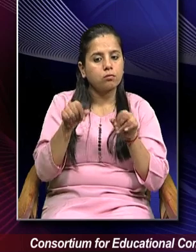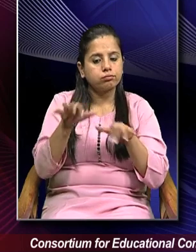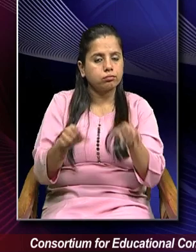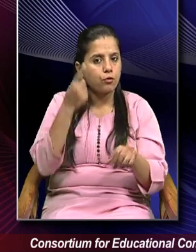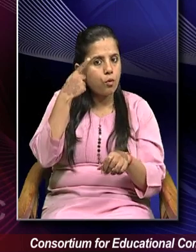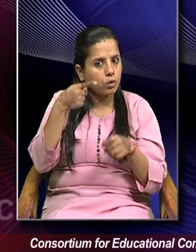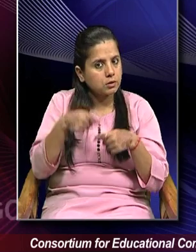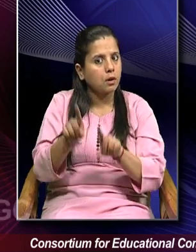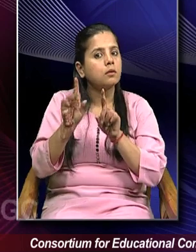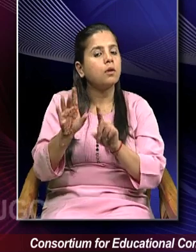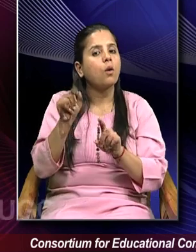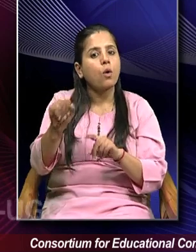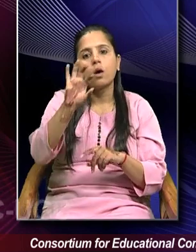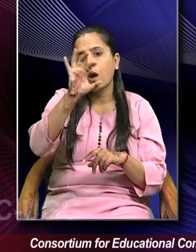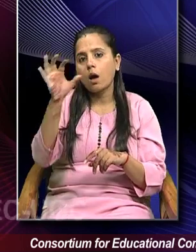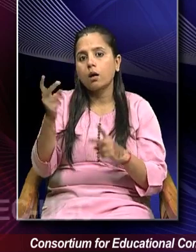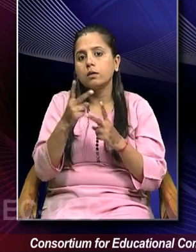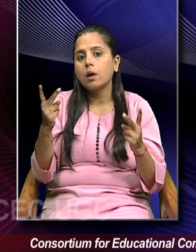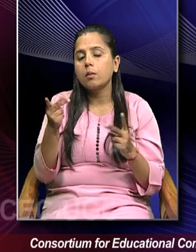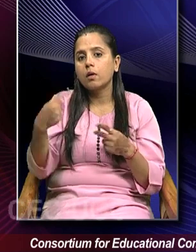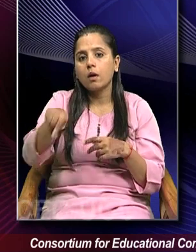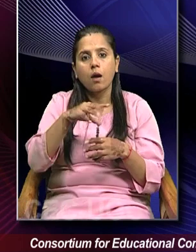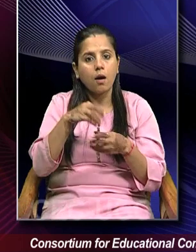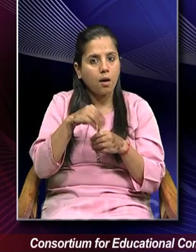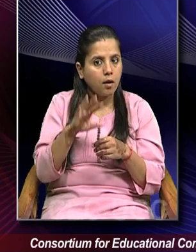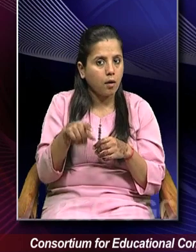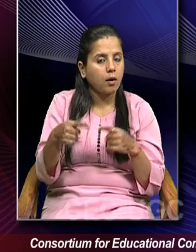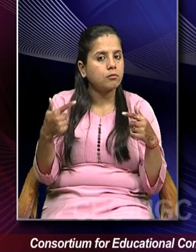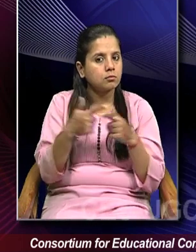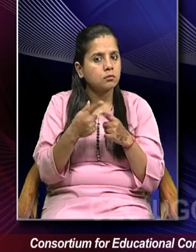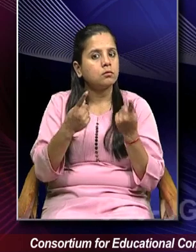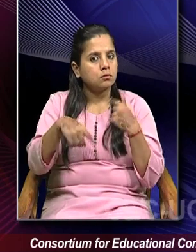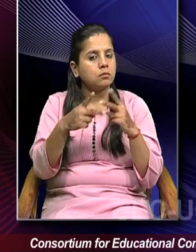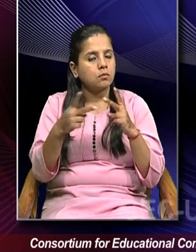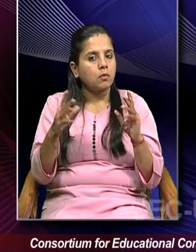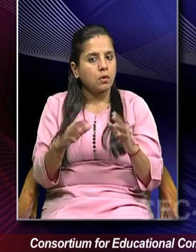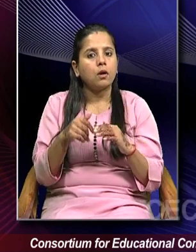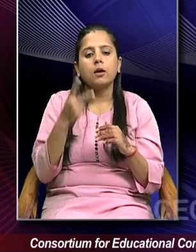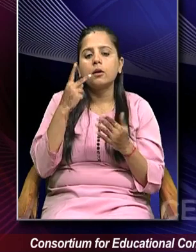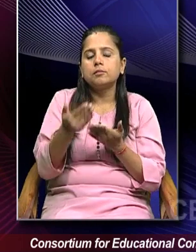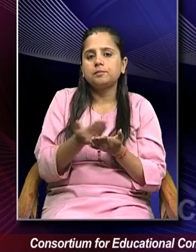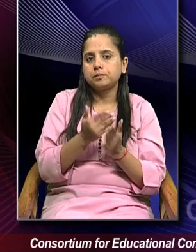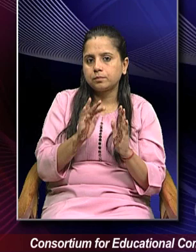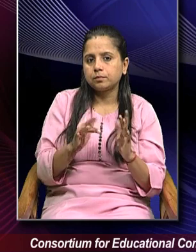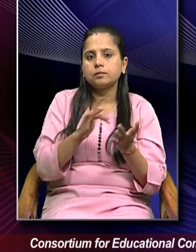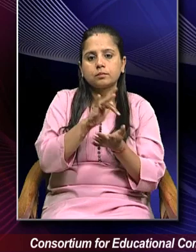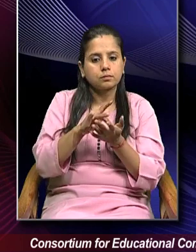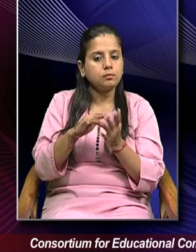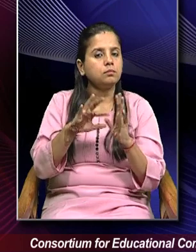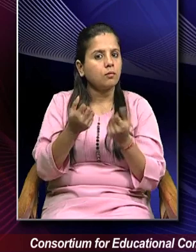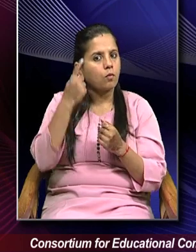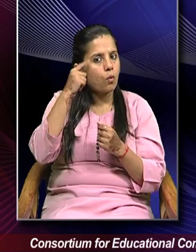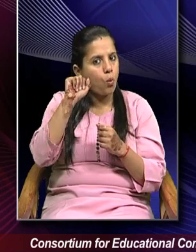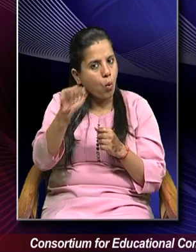themselves, that how various countries, they were in a way coming into conflict with each other so as to secure the colonies for their own